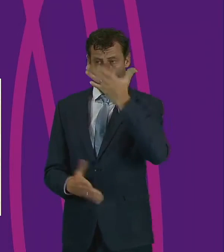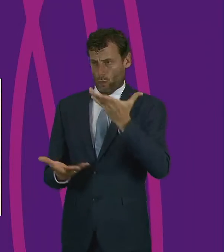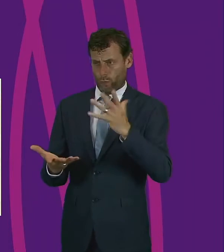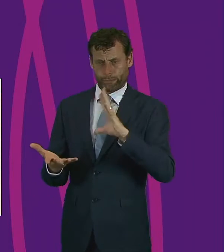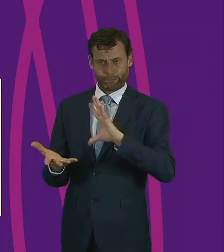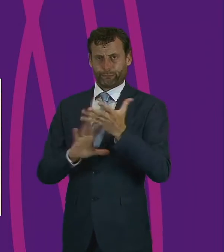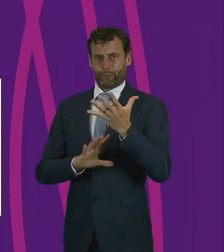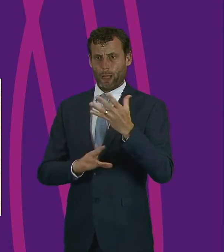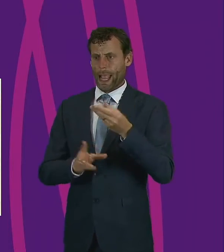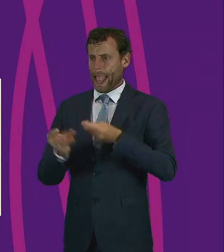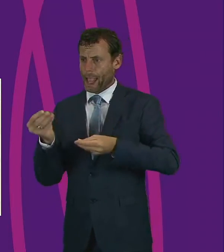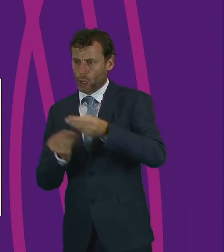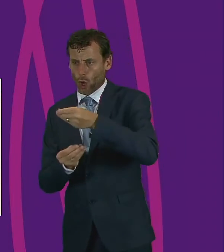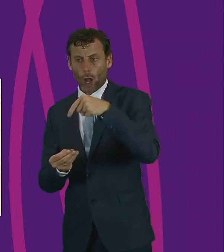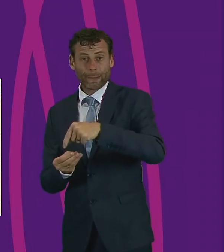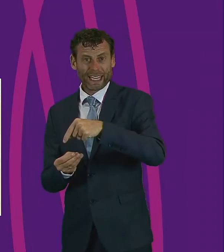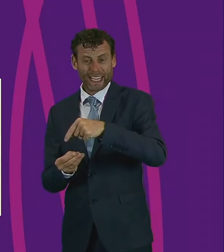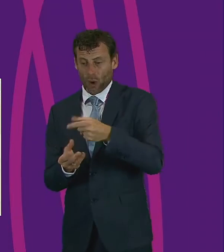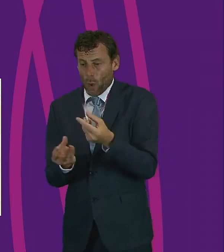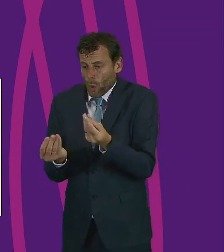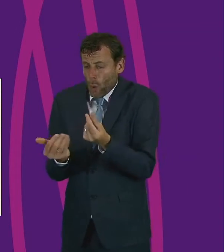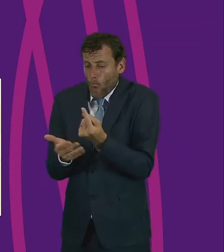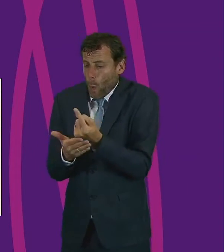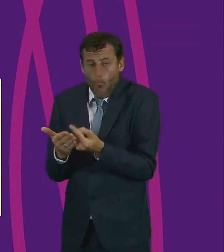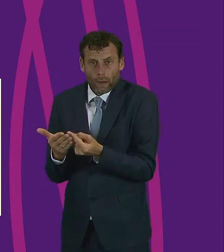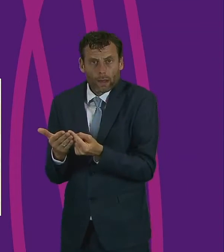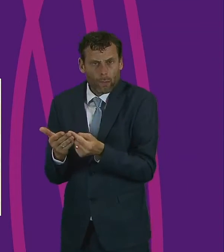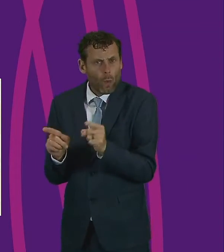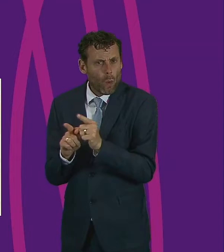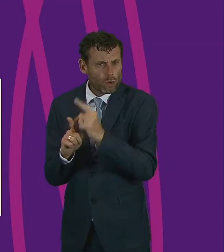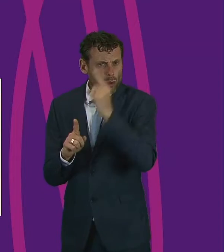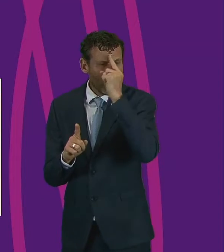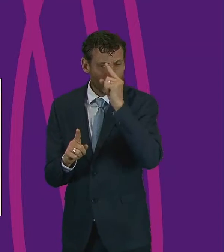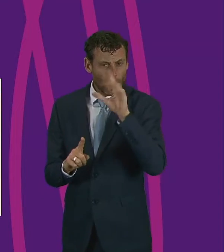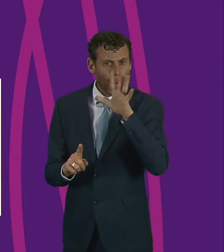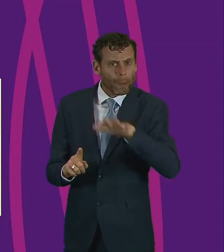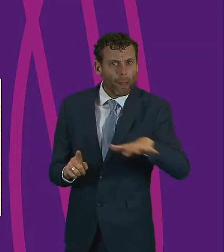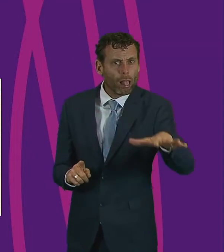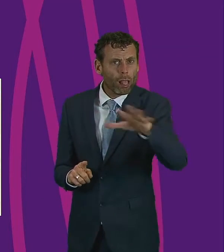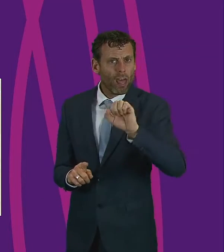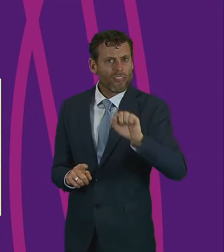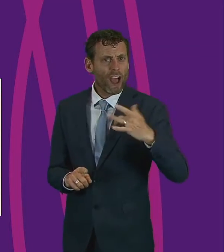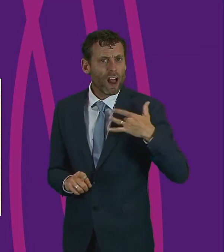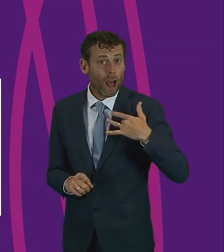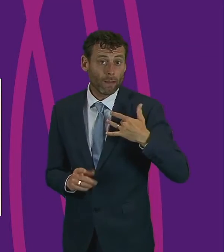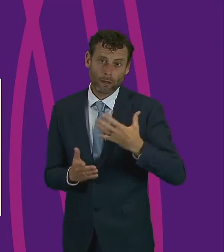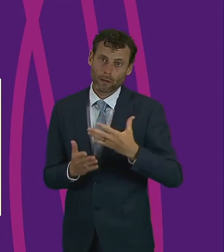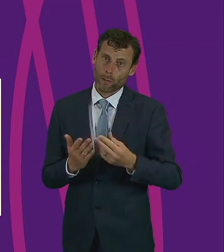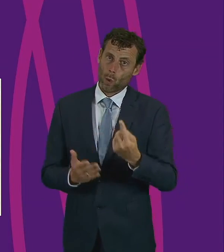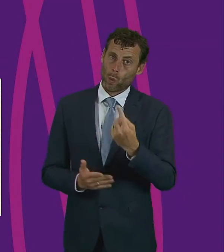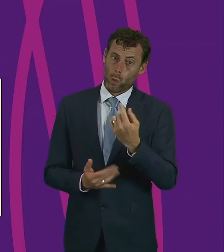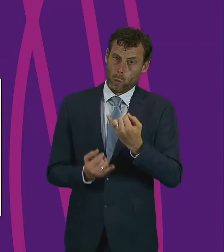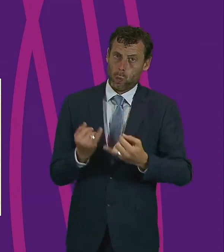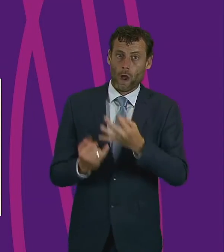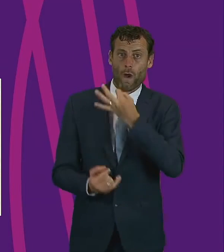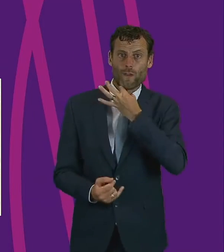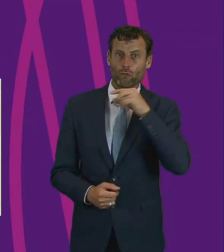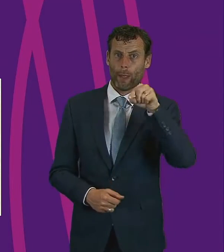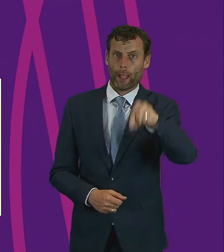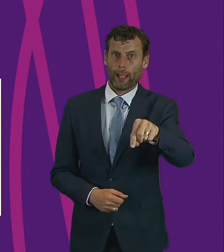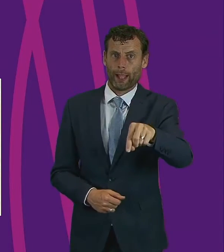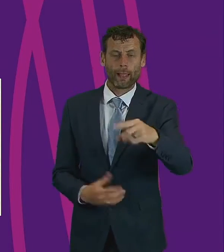communities and especially on our society's most vulnerable people. It will be essential that we work together across this chamber